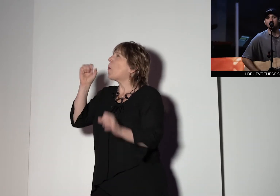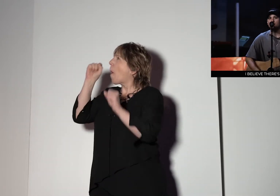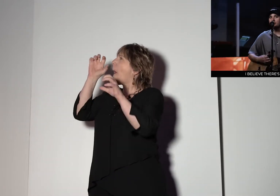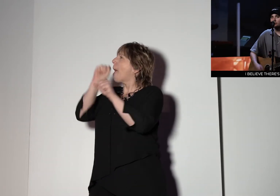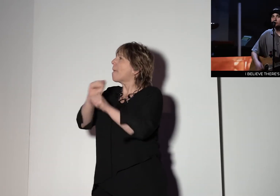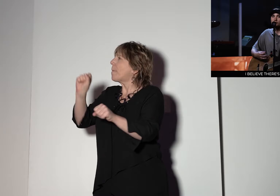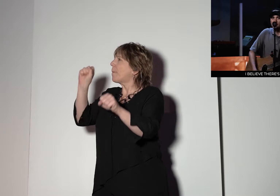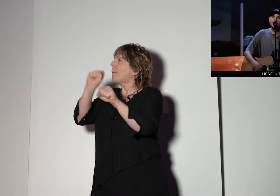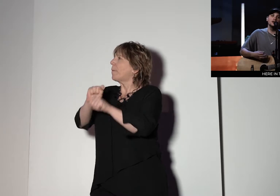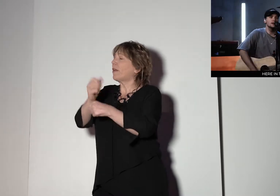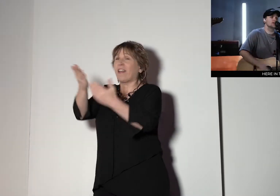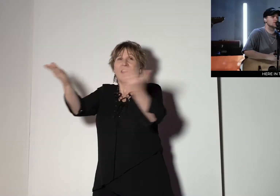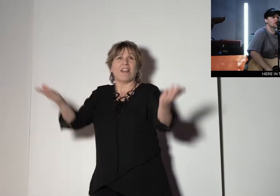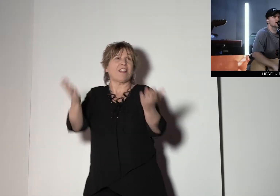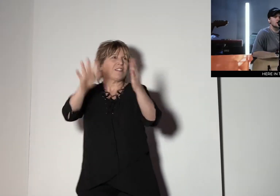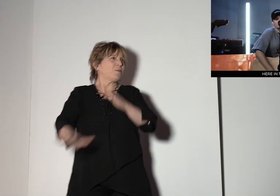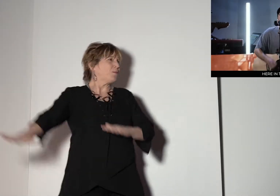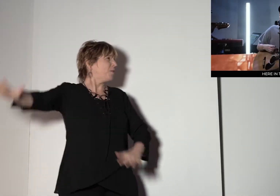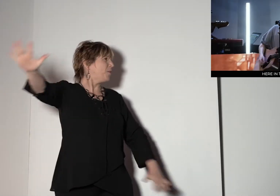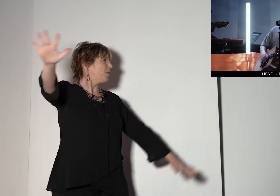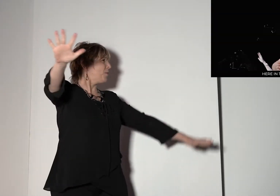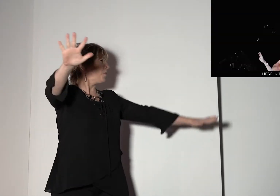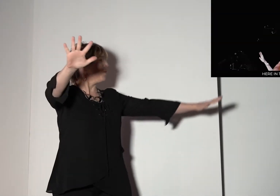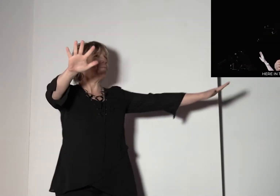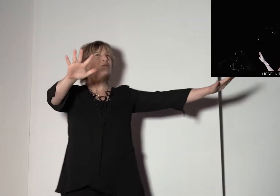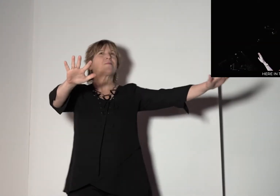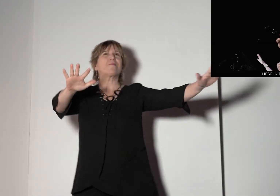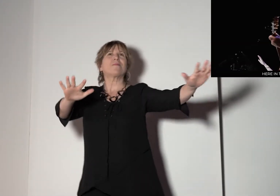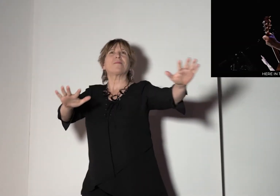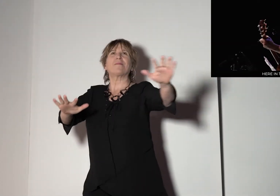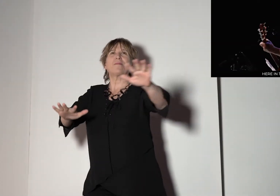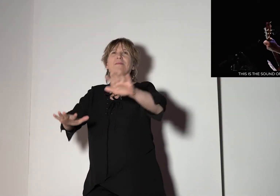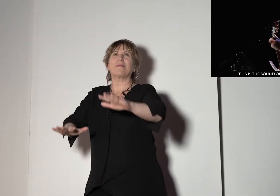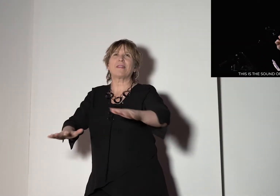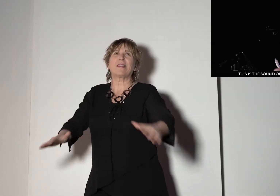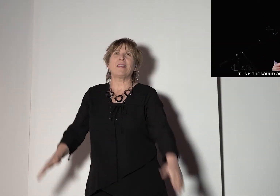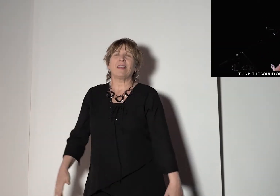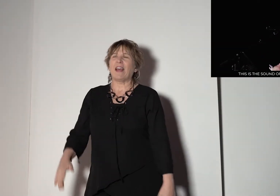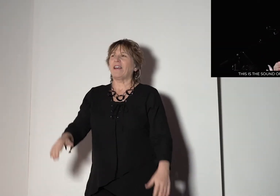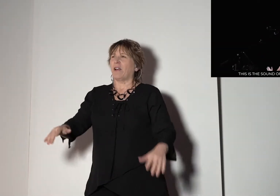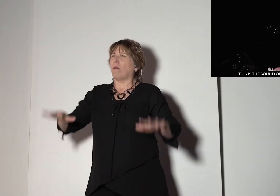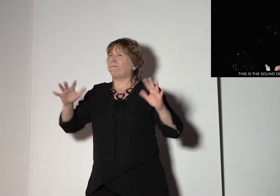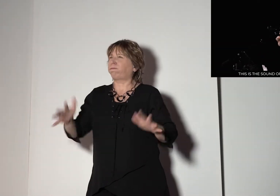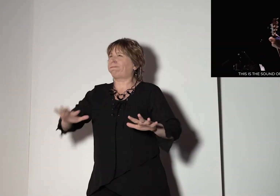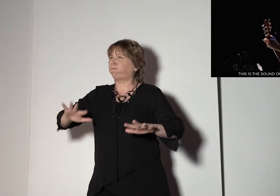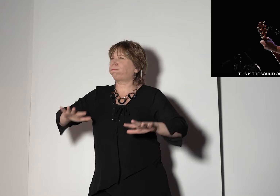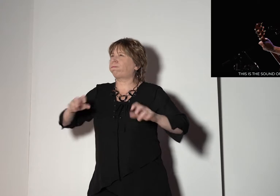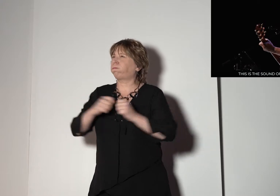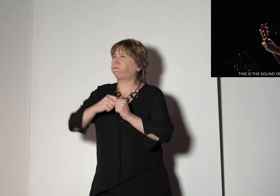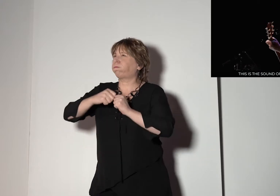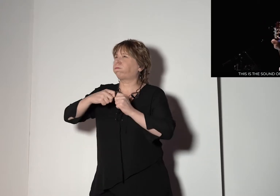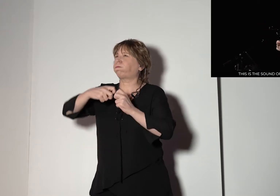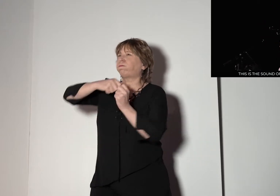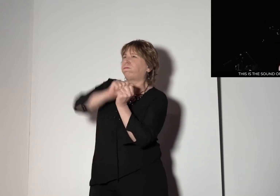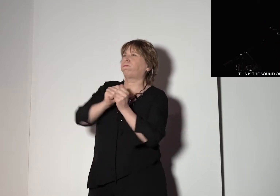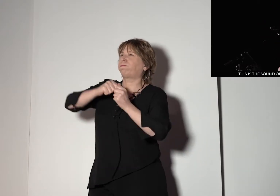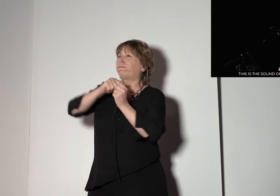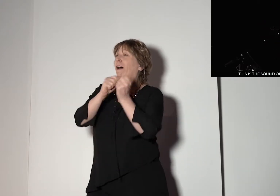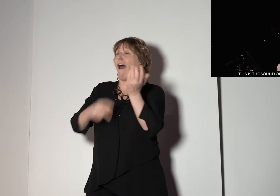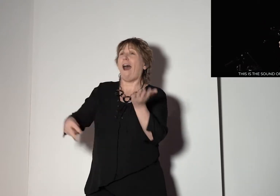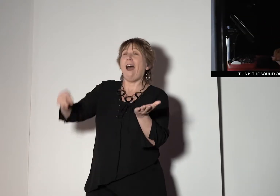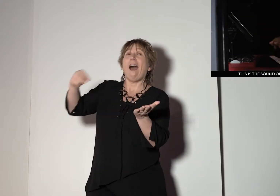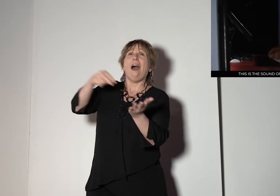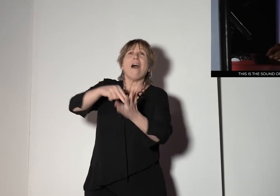another miracle here in this room. This is the sound of dry bones rattling.